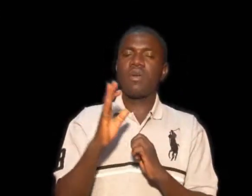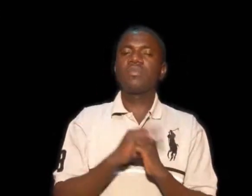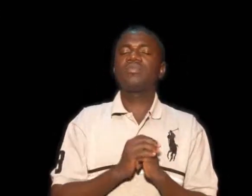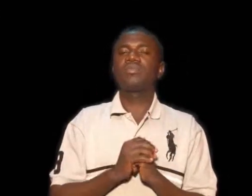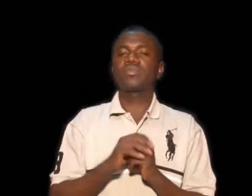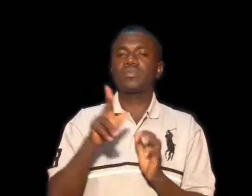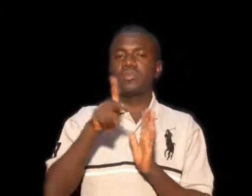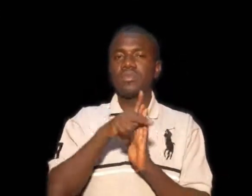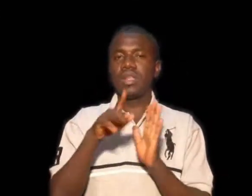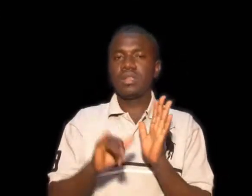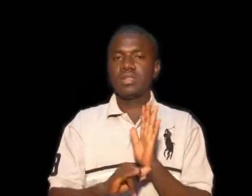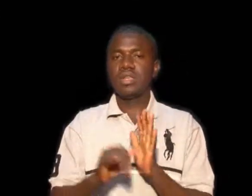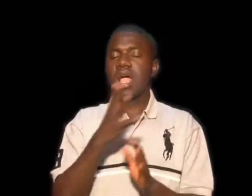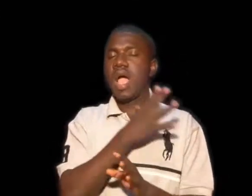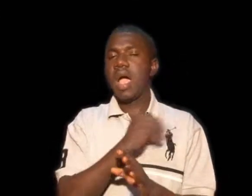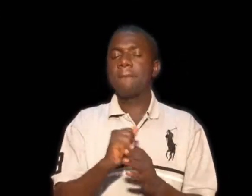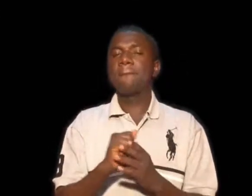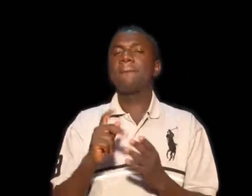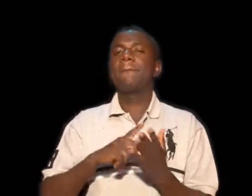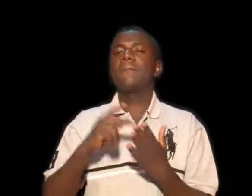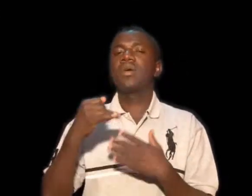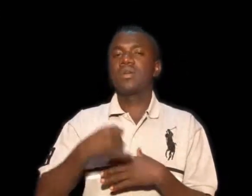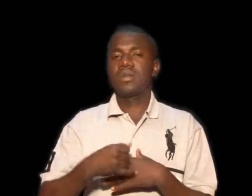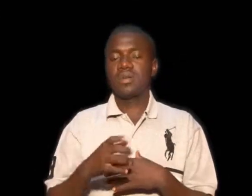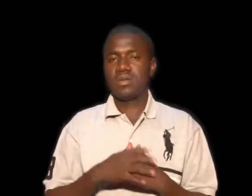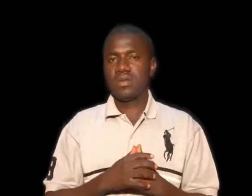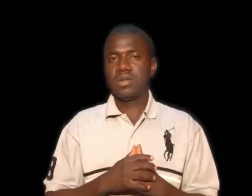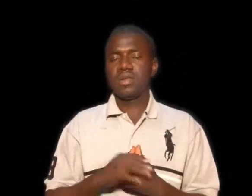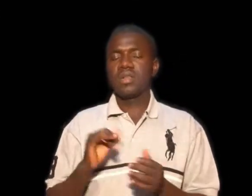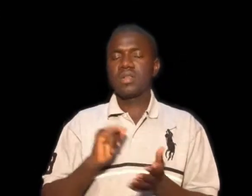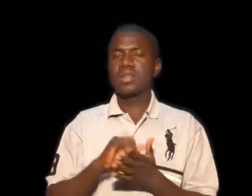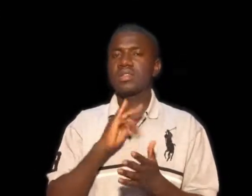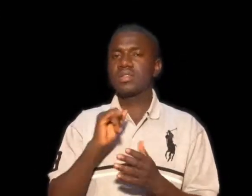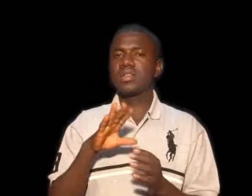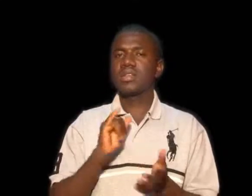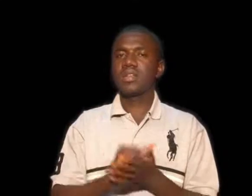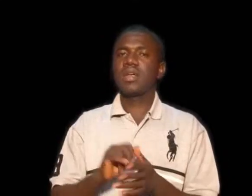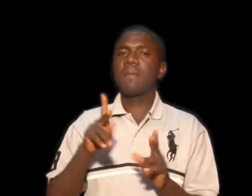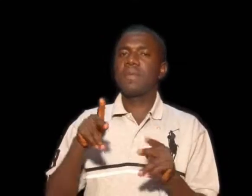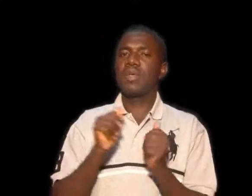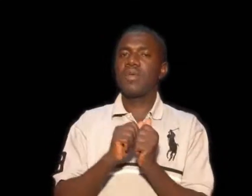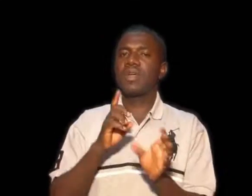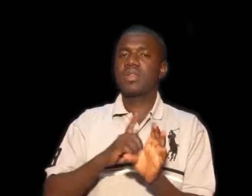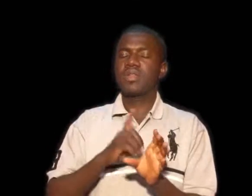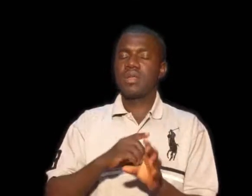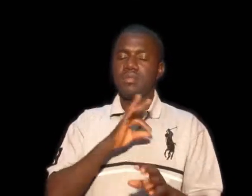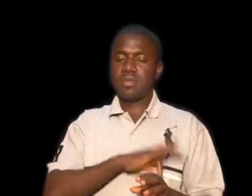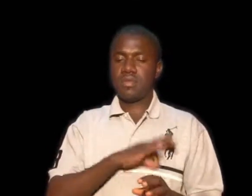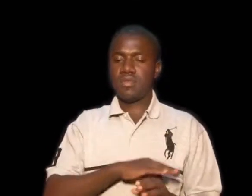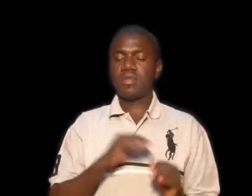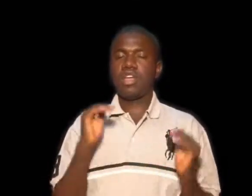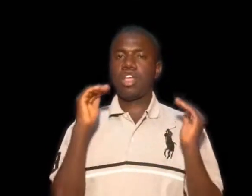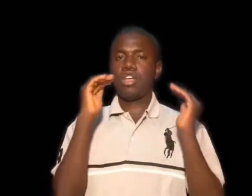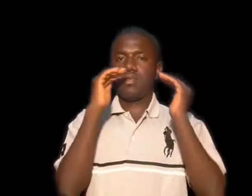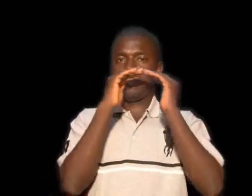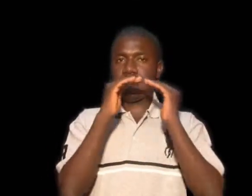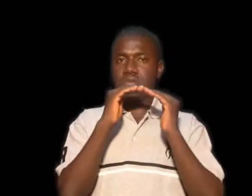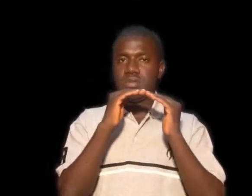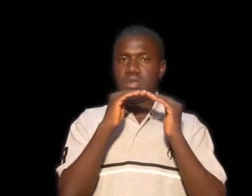of policies and programs. This is so that persons with disabilities benefit equally and inequality is not